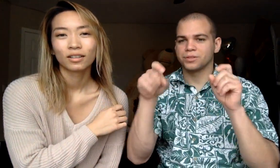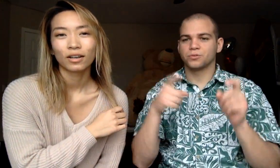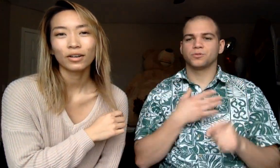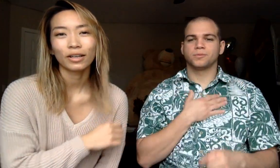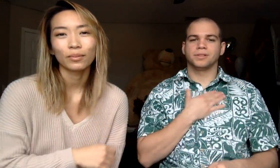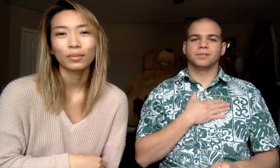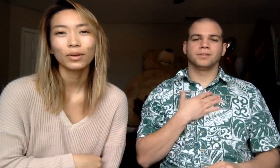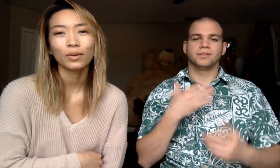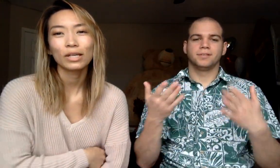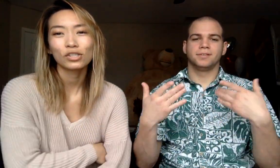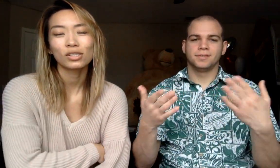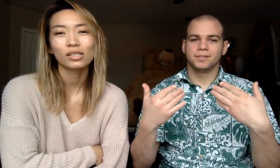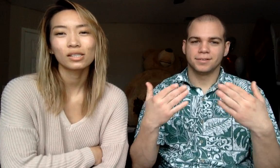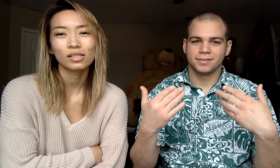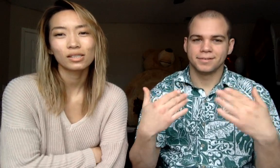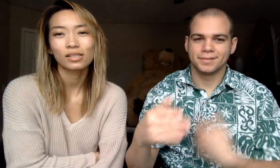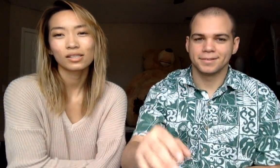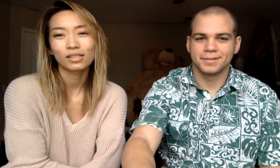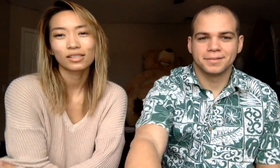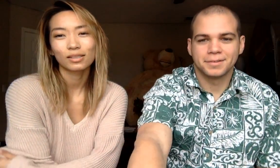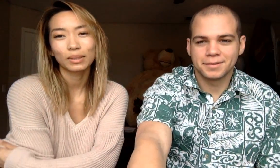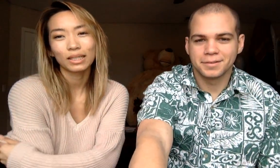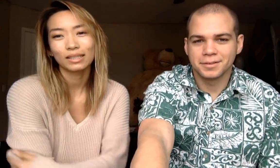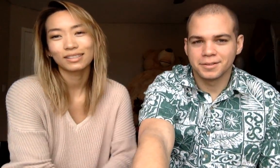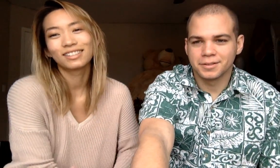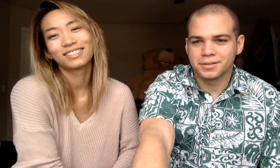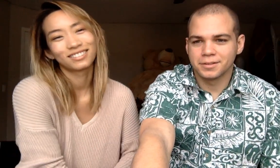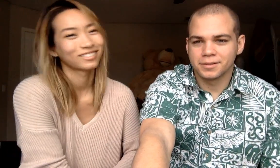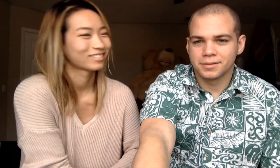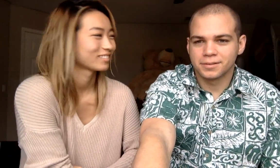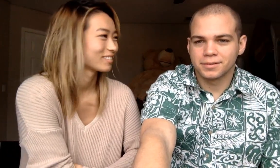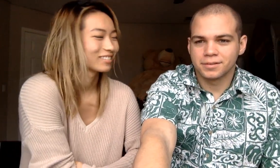Okay, more questions, please.